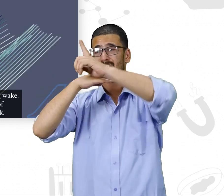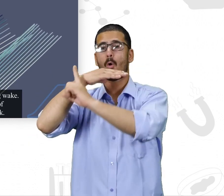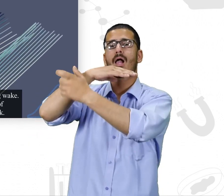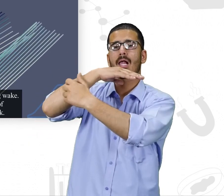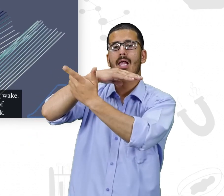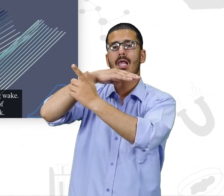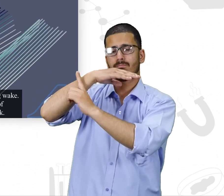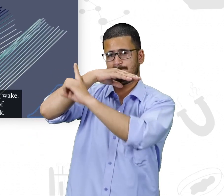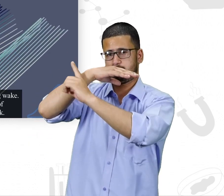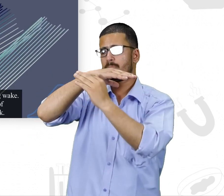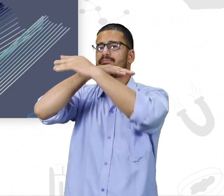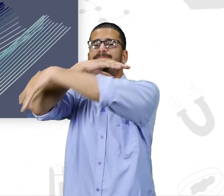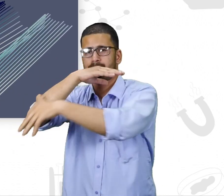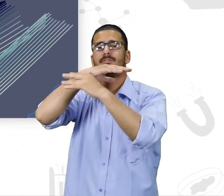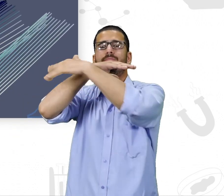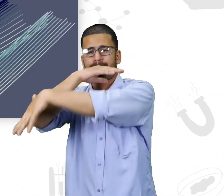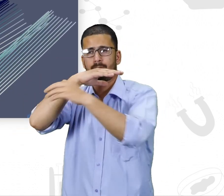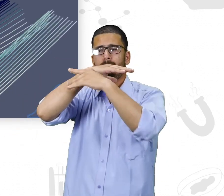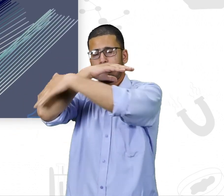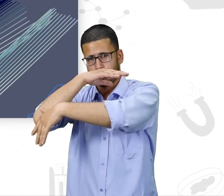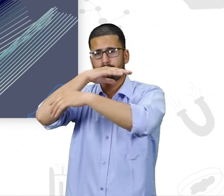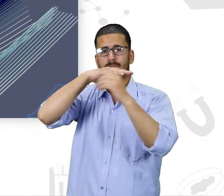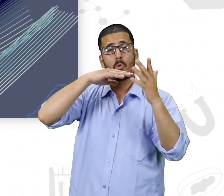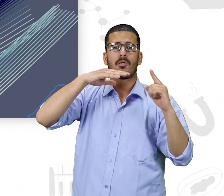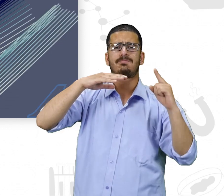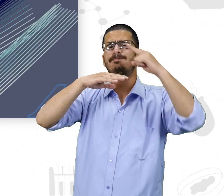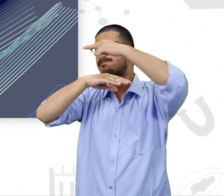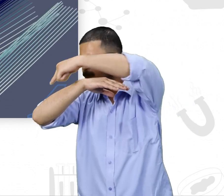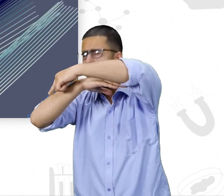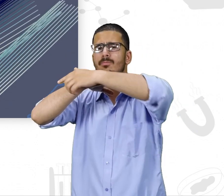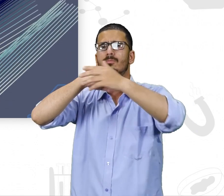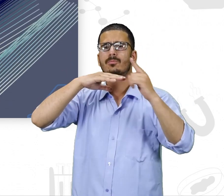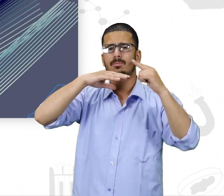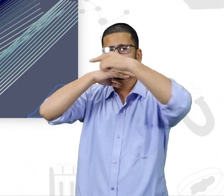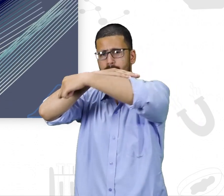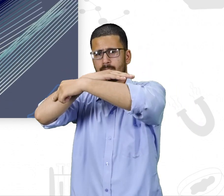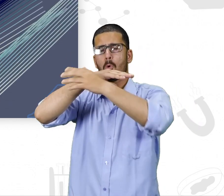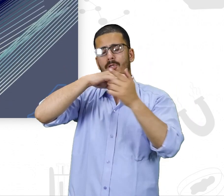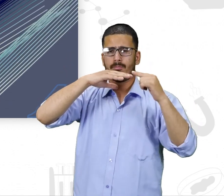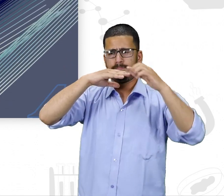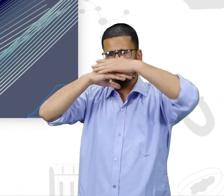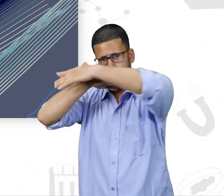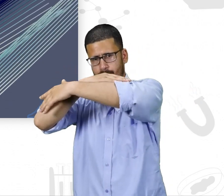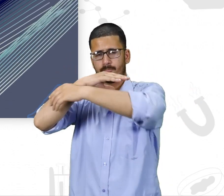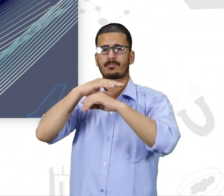is at 18-degree angle of attack.